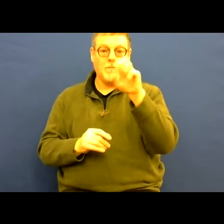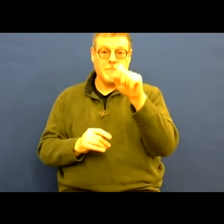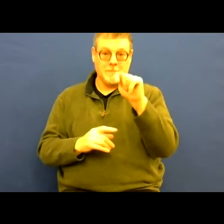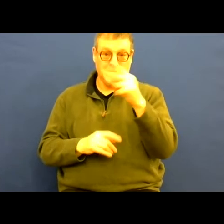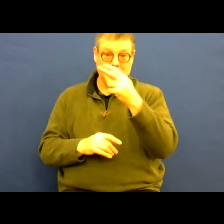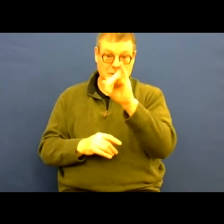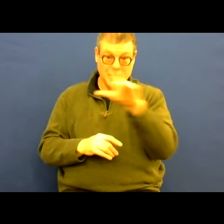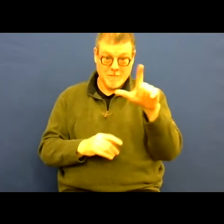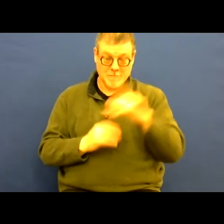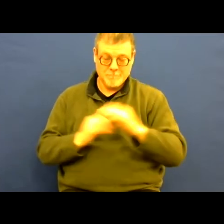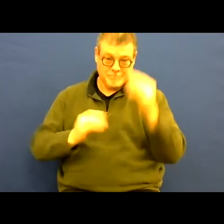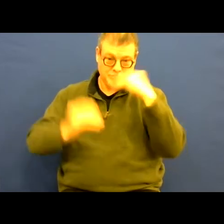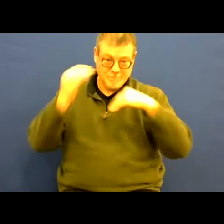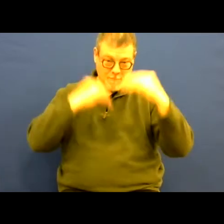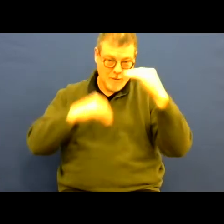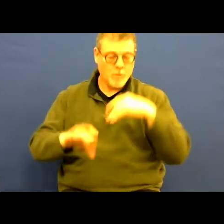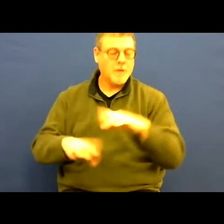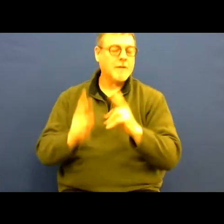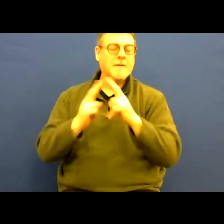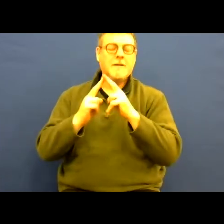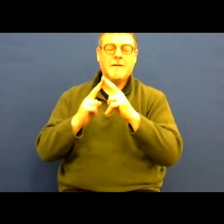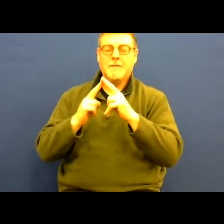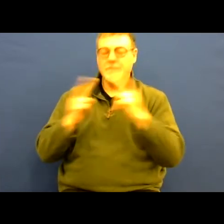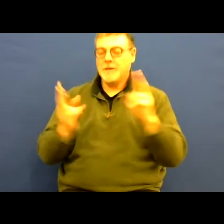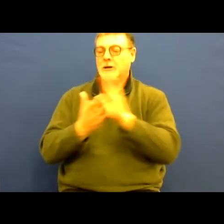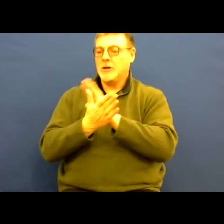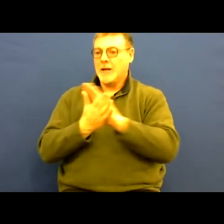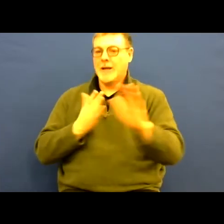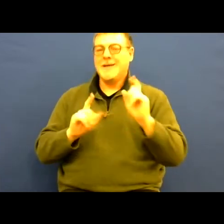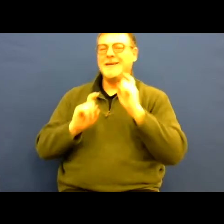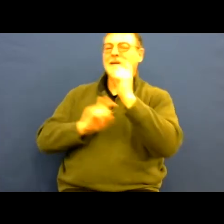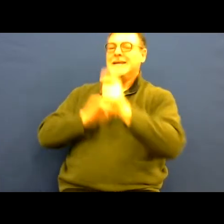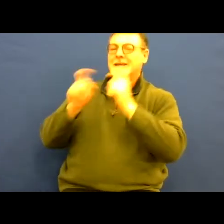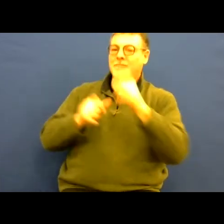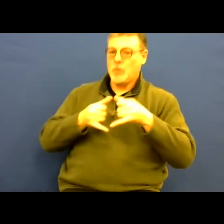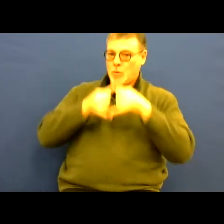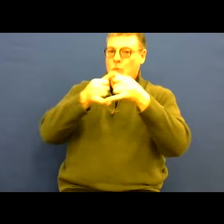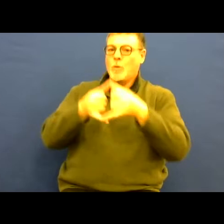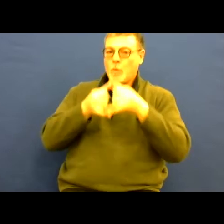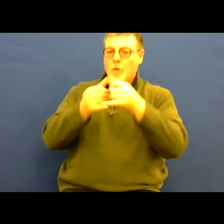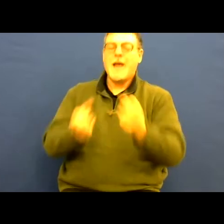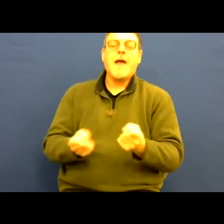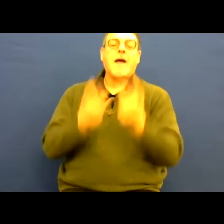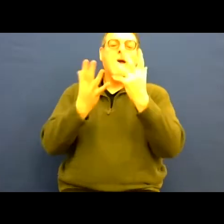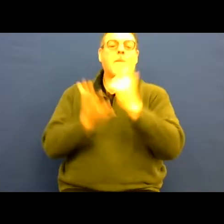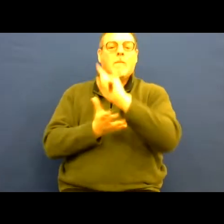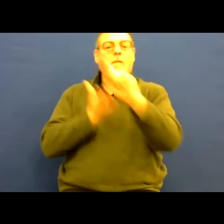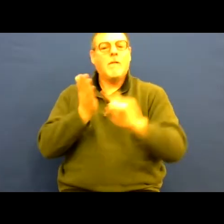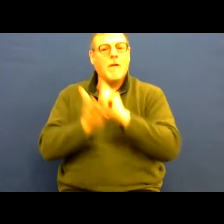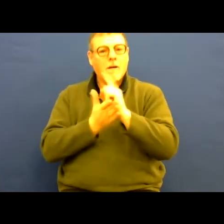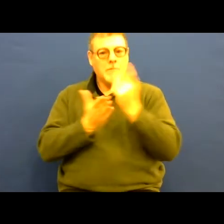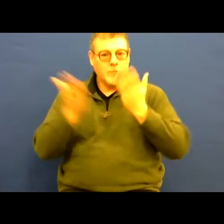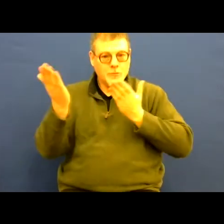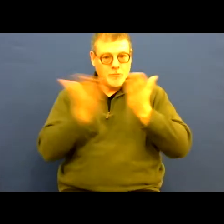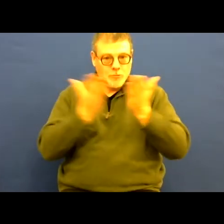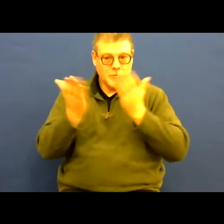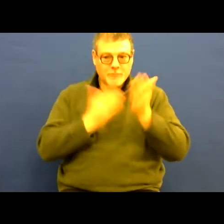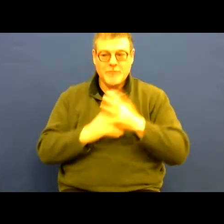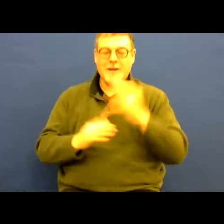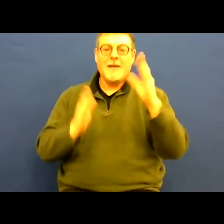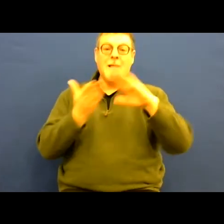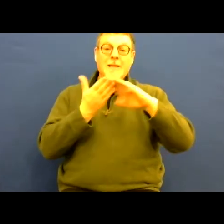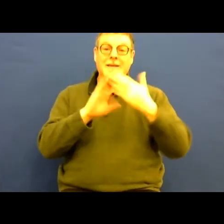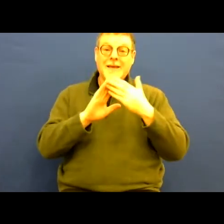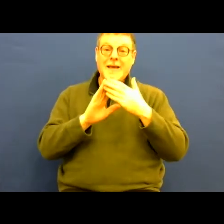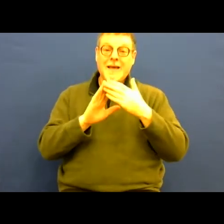And that was a very nice event. They give out their awards, hours of service, and the town board